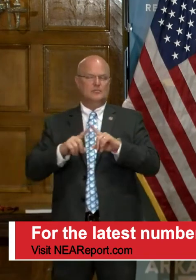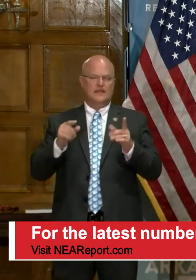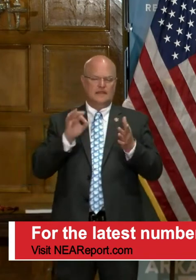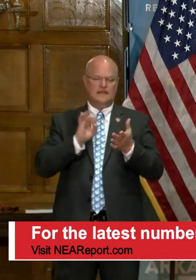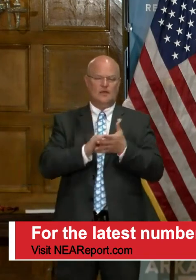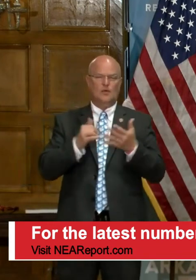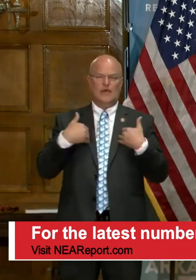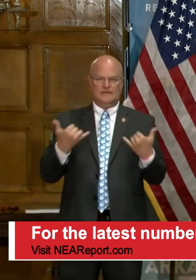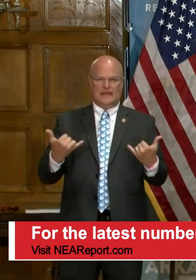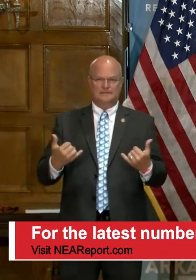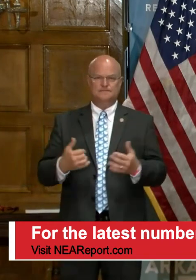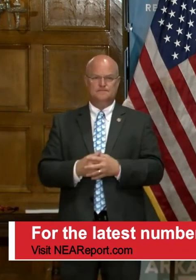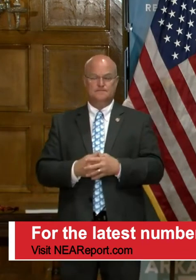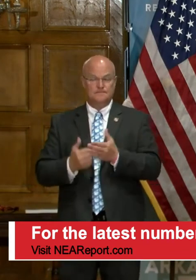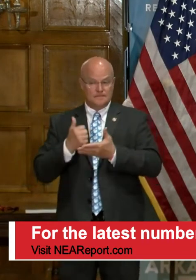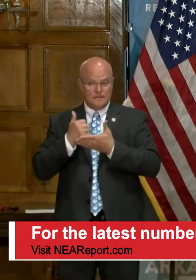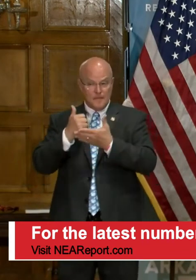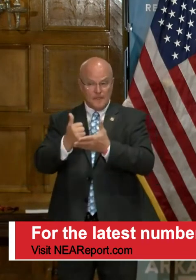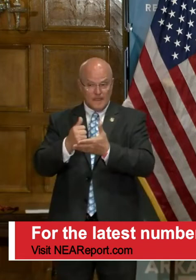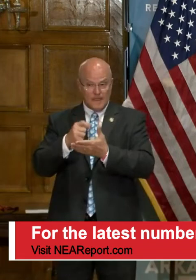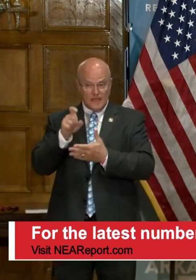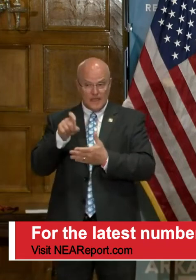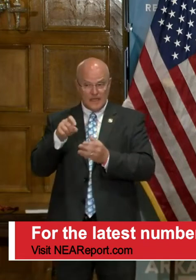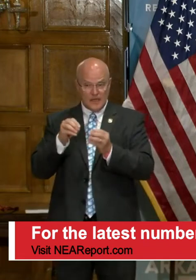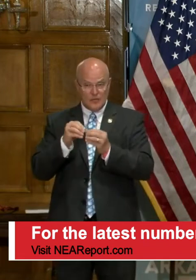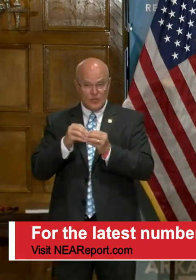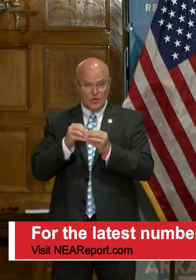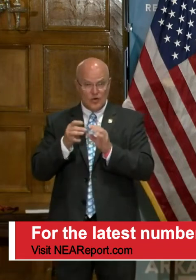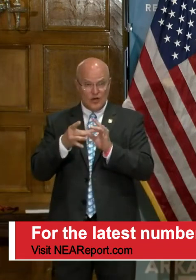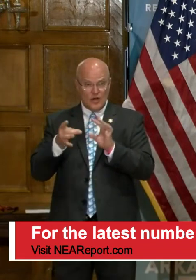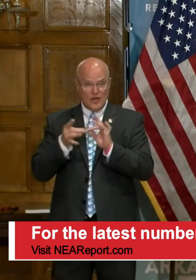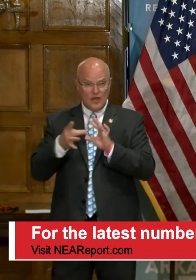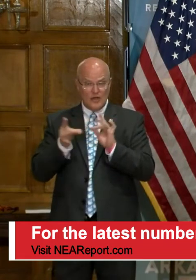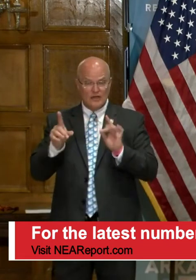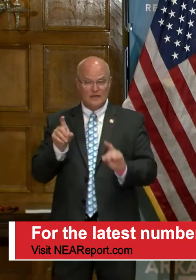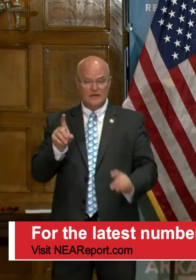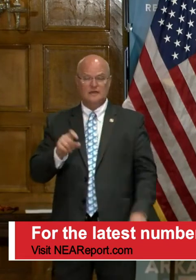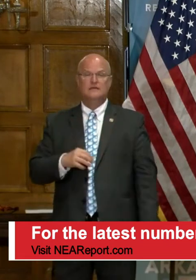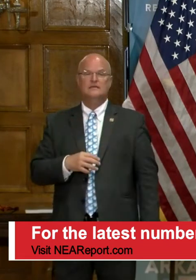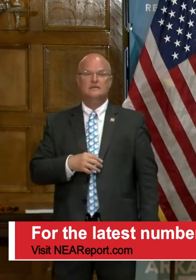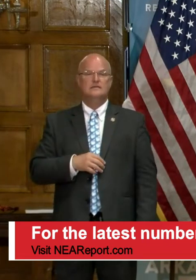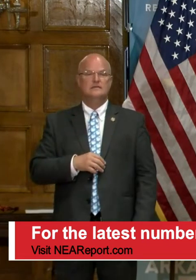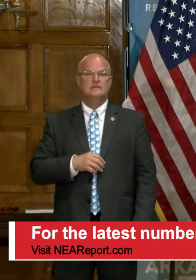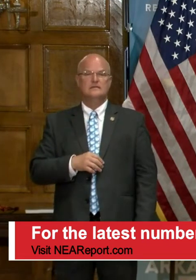days. Is that helpful, or do you need more on that?